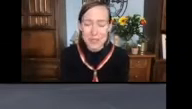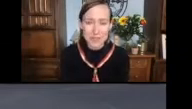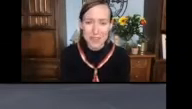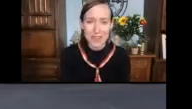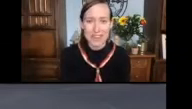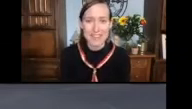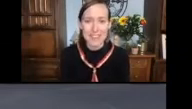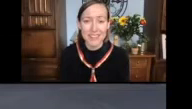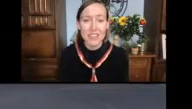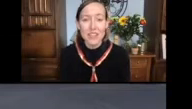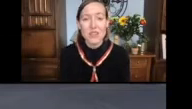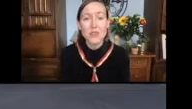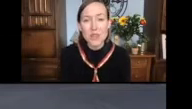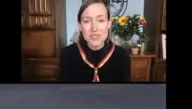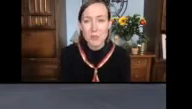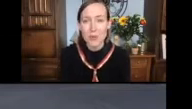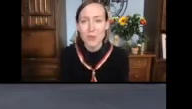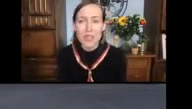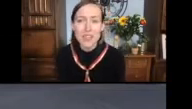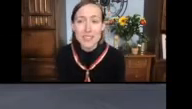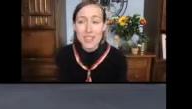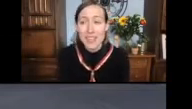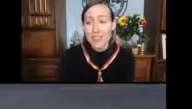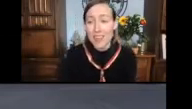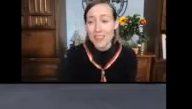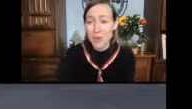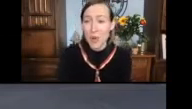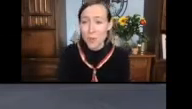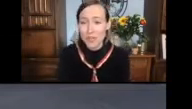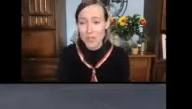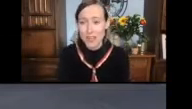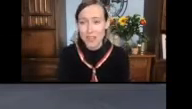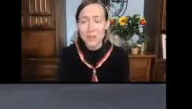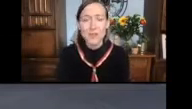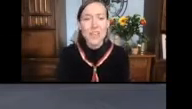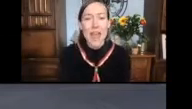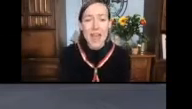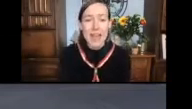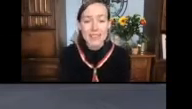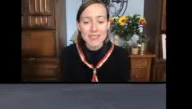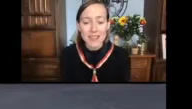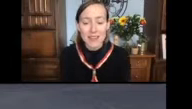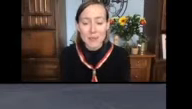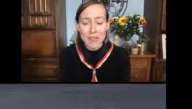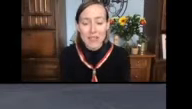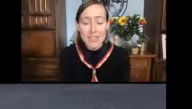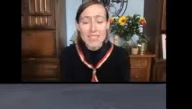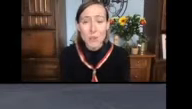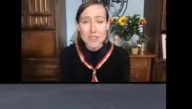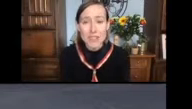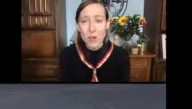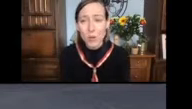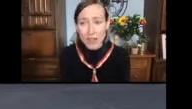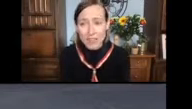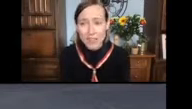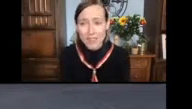so glad you asked that. So for example, let's say that we all met together and someone